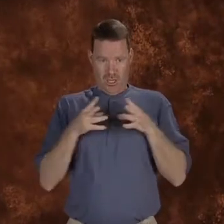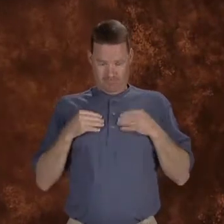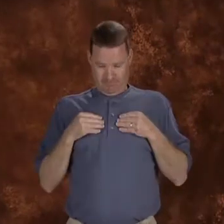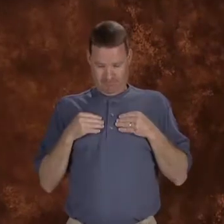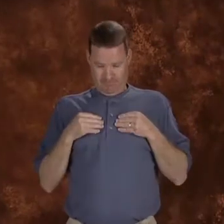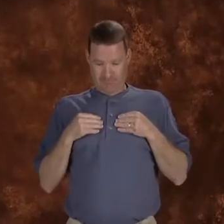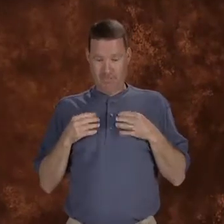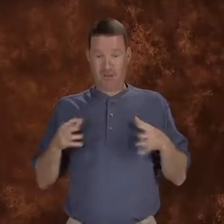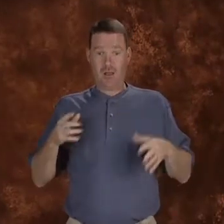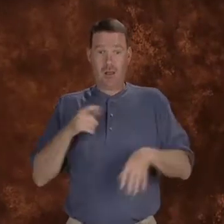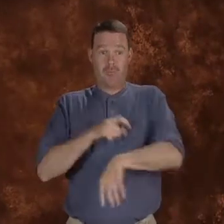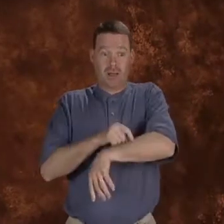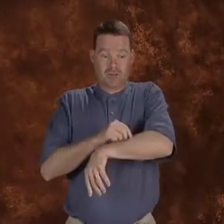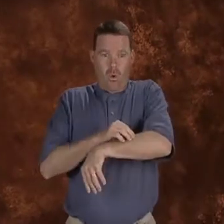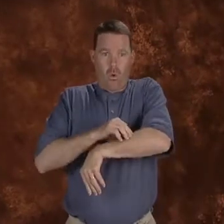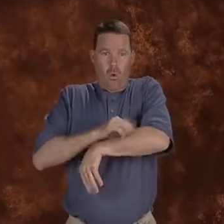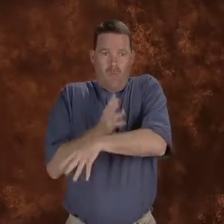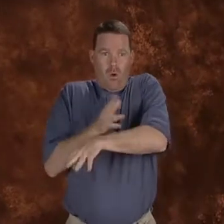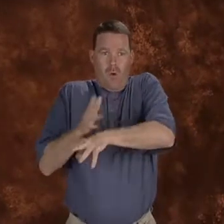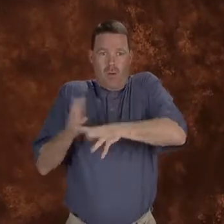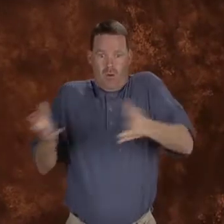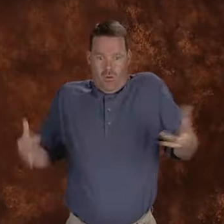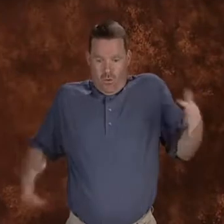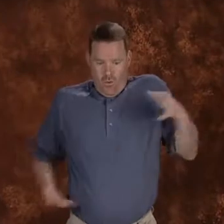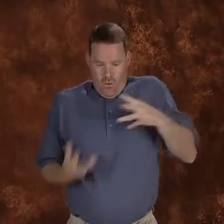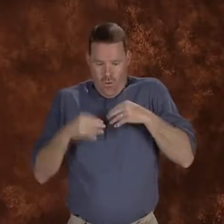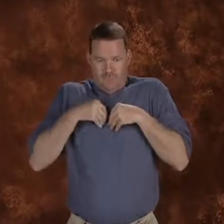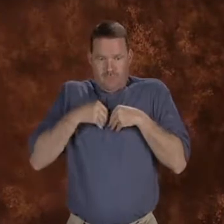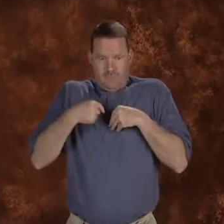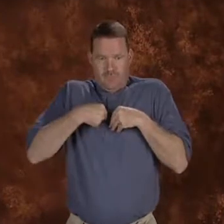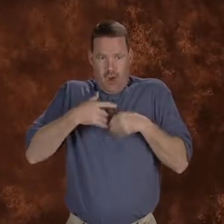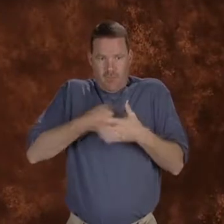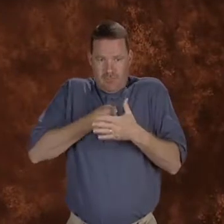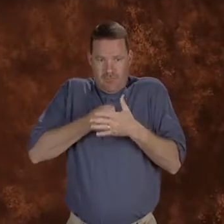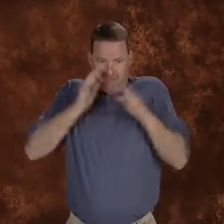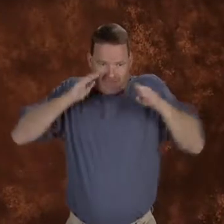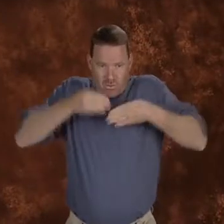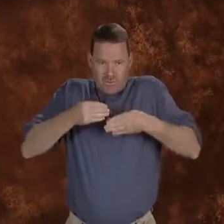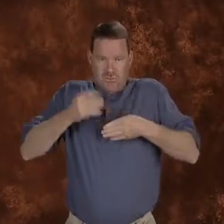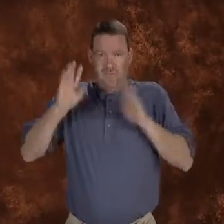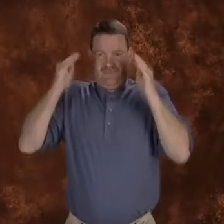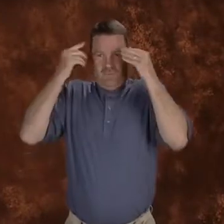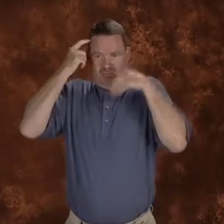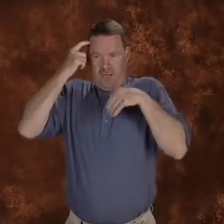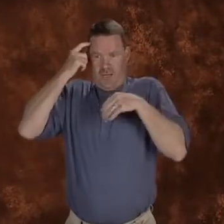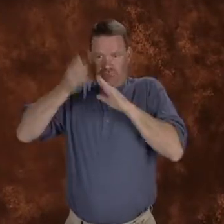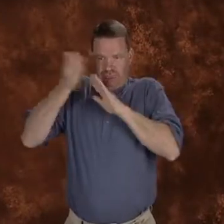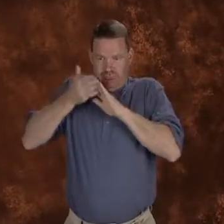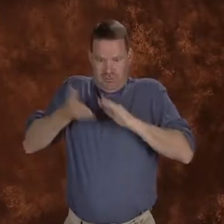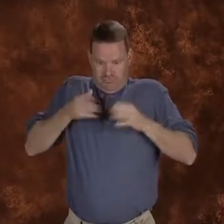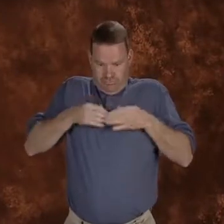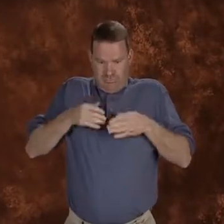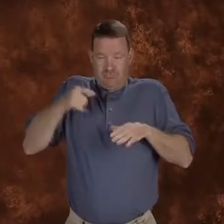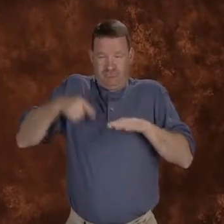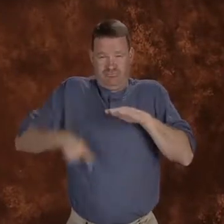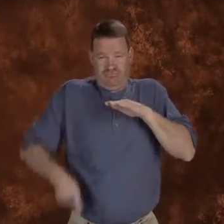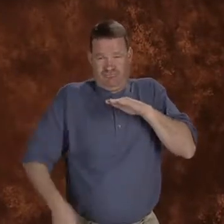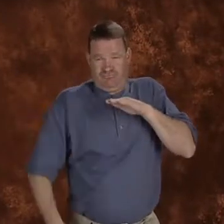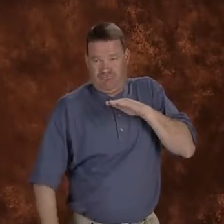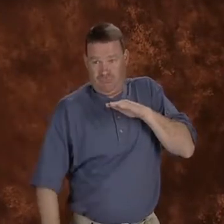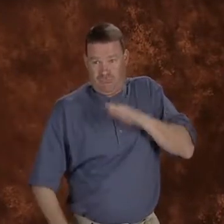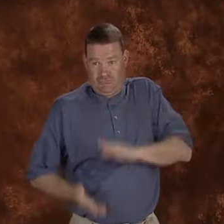When the dolphins dive deep down under the ocean, the muscles release oxygen and focus towards the brain and the